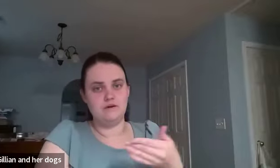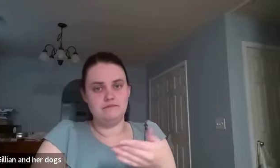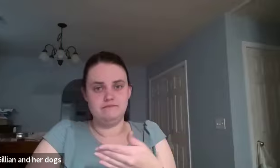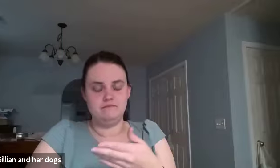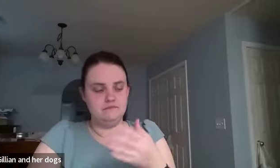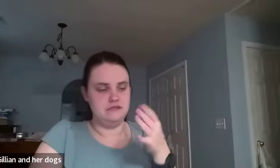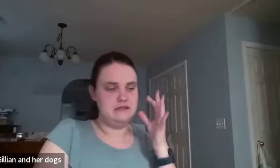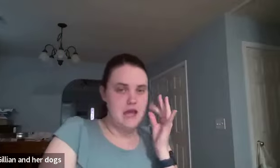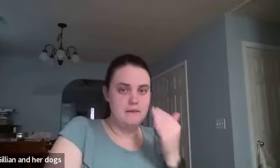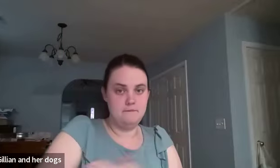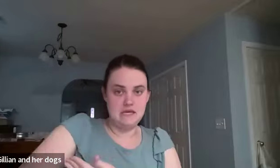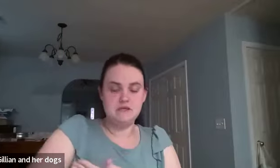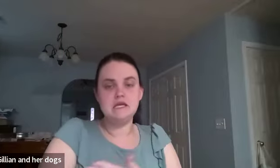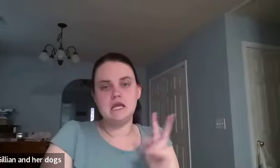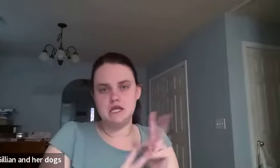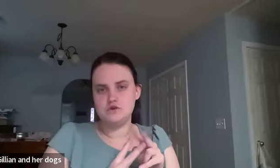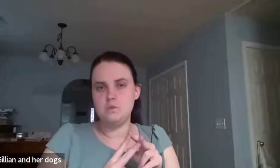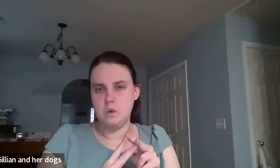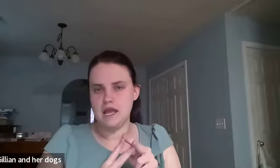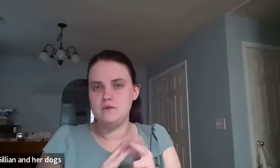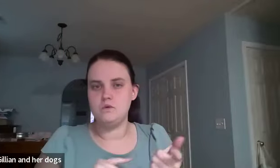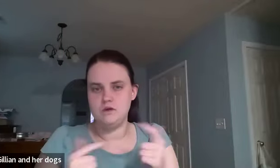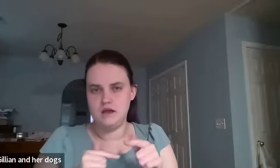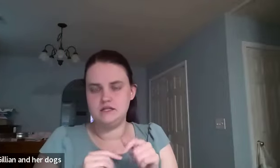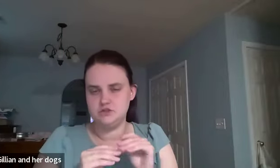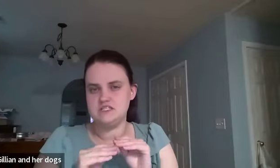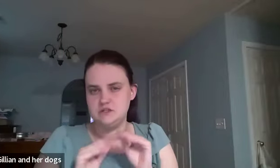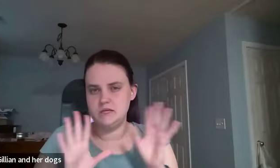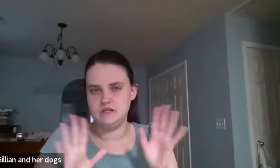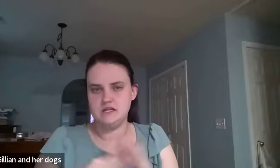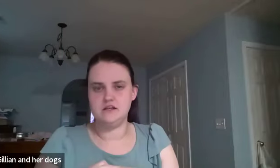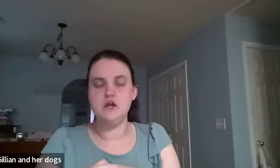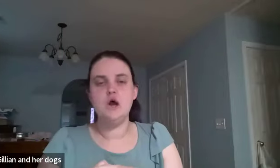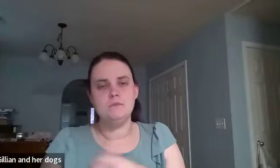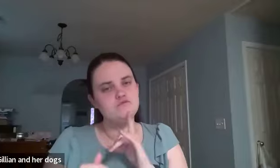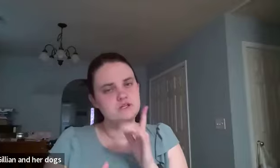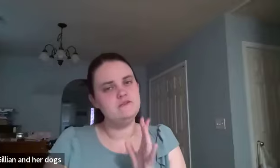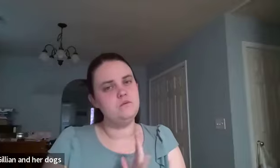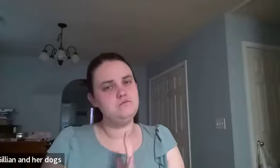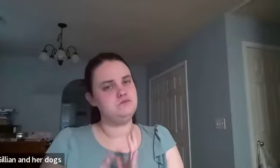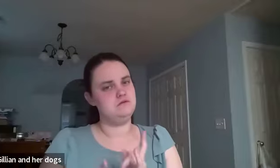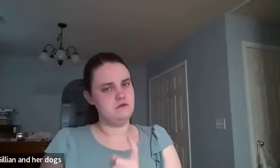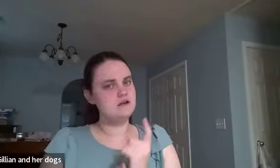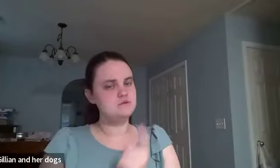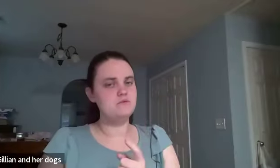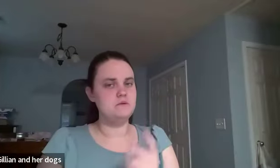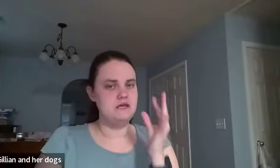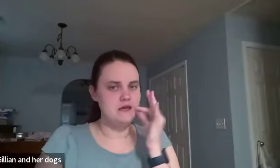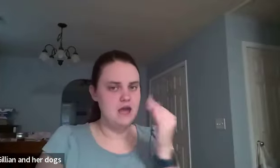or cat baby. Either way will kind of, you'll still be able to get it clear, but really the correct way would be